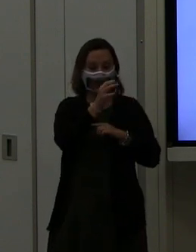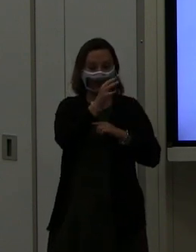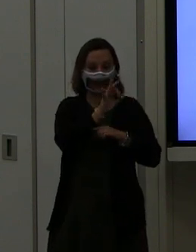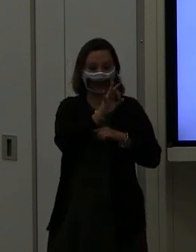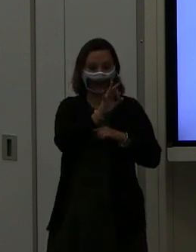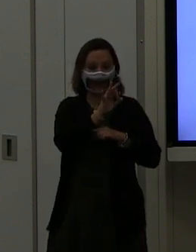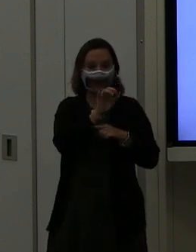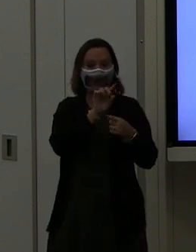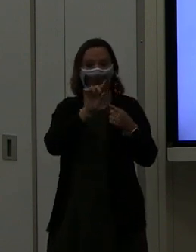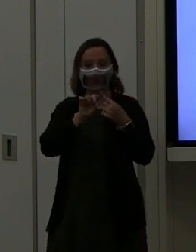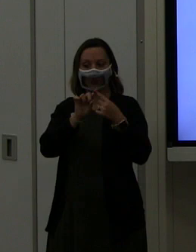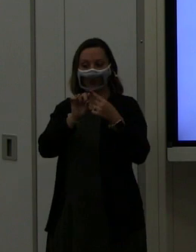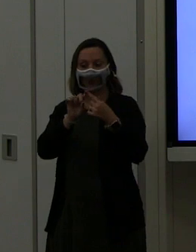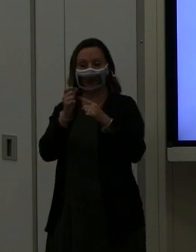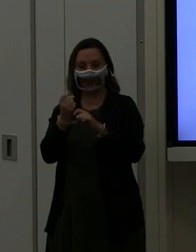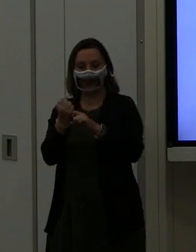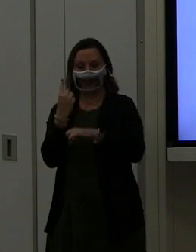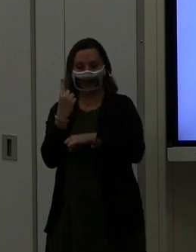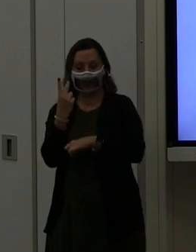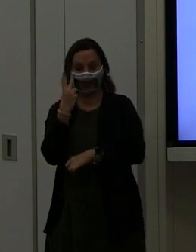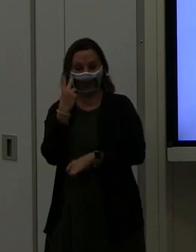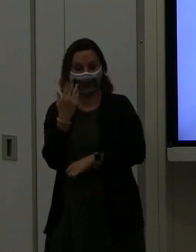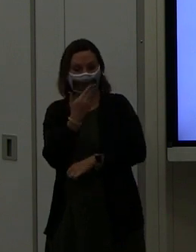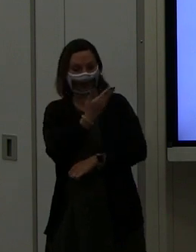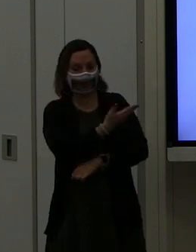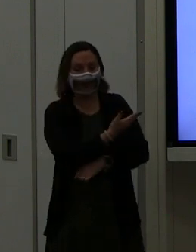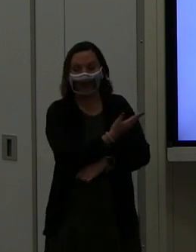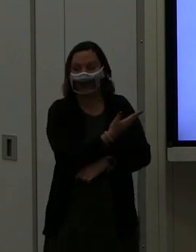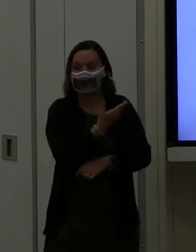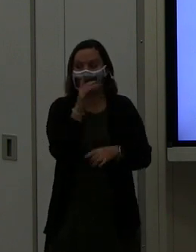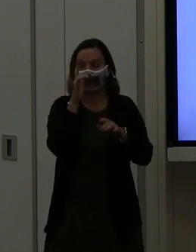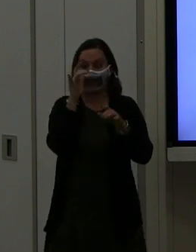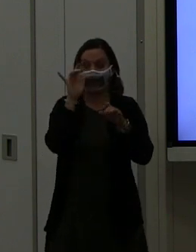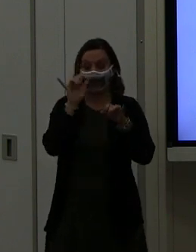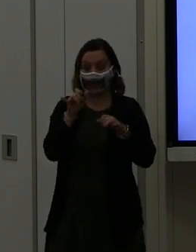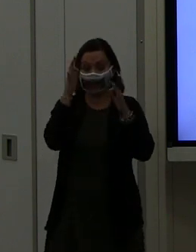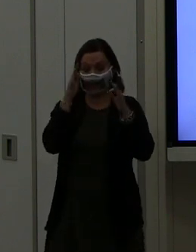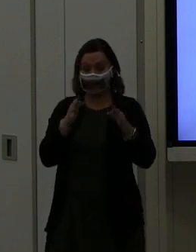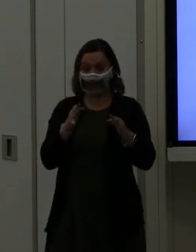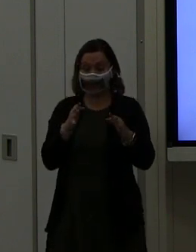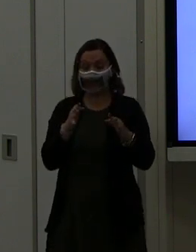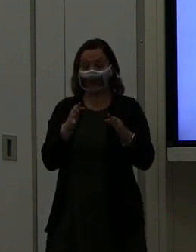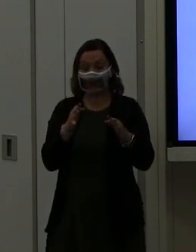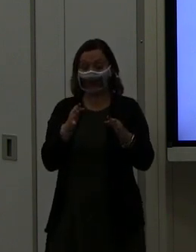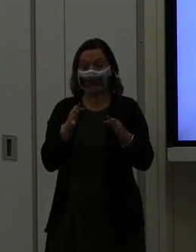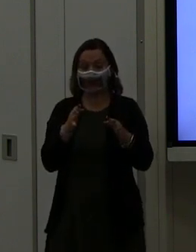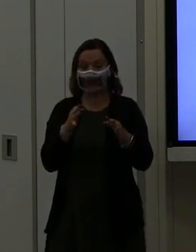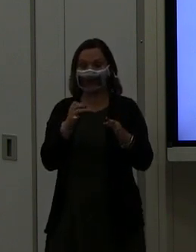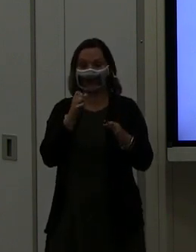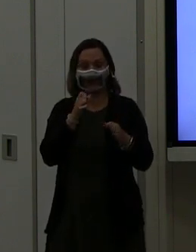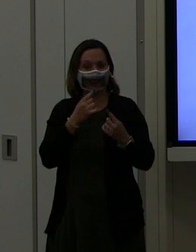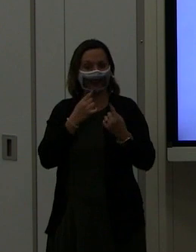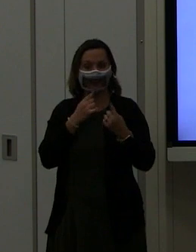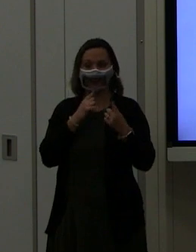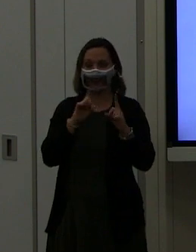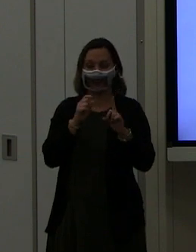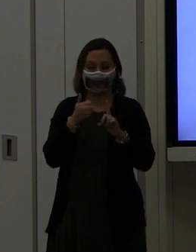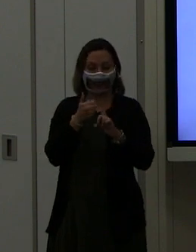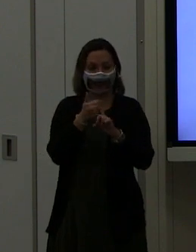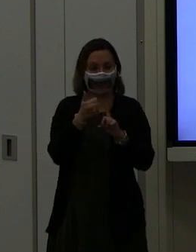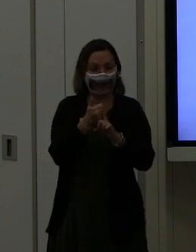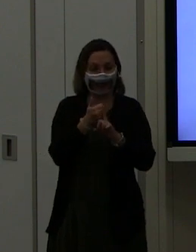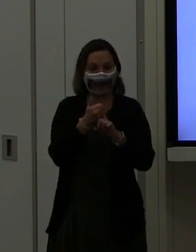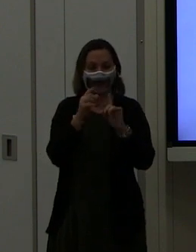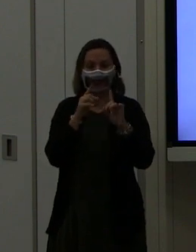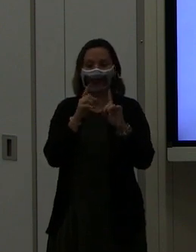to last year? And you can see that that decision did lead to a non-significant impact